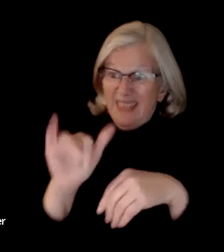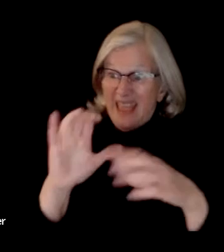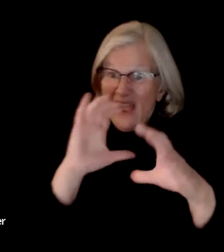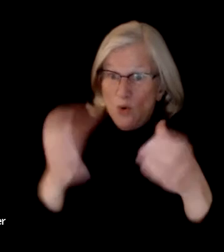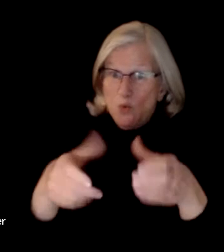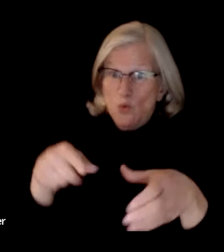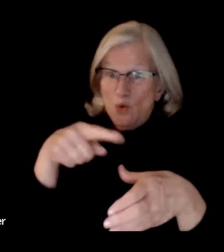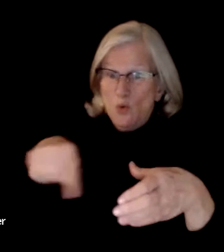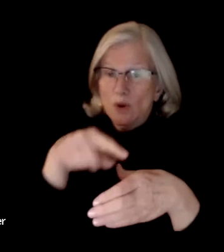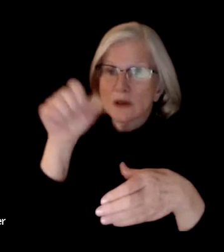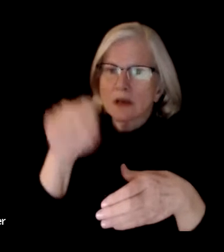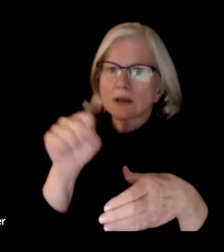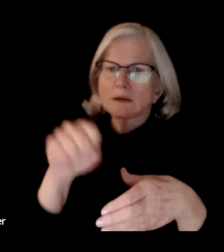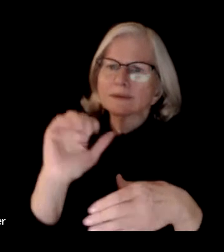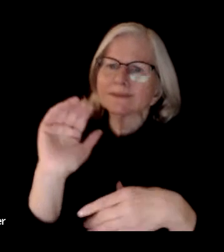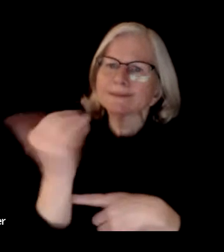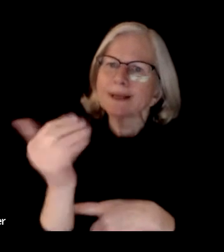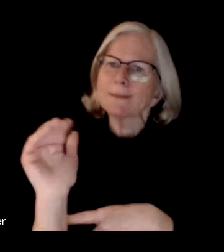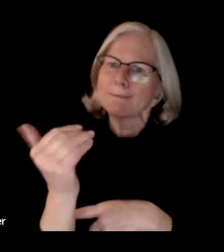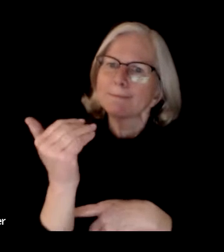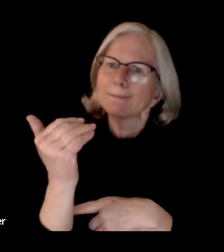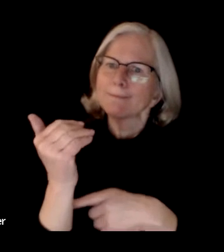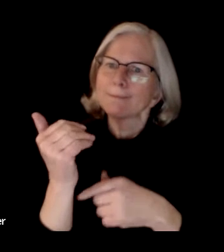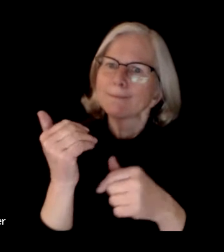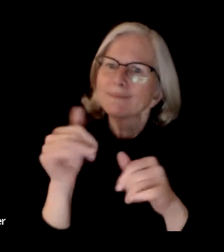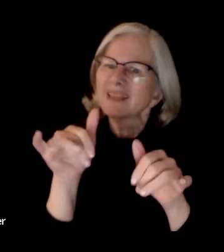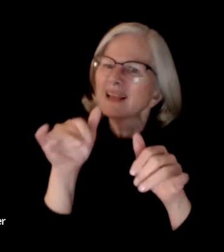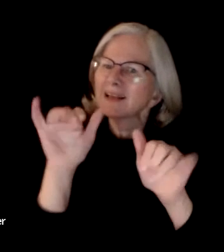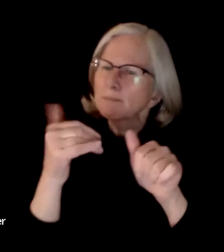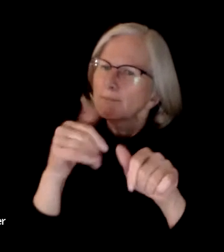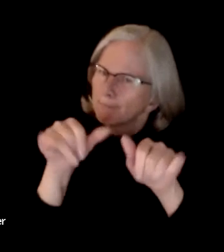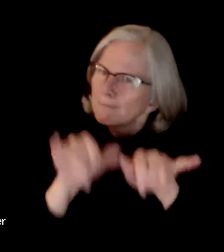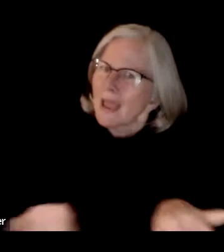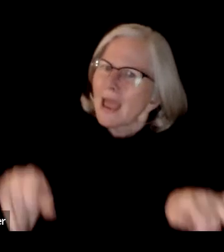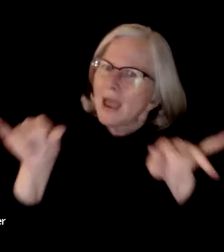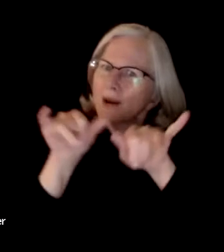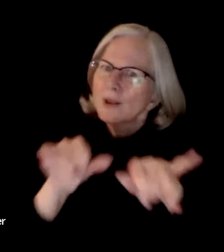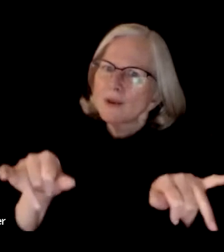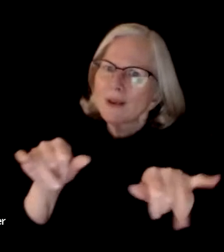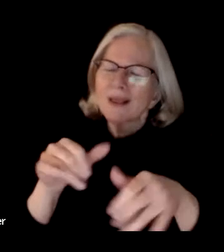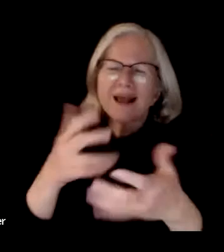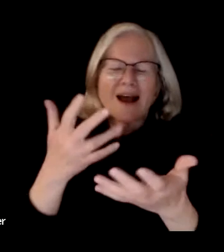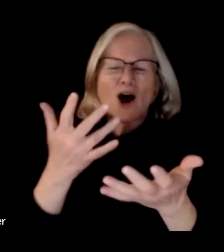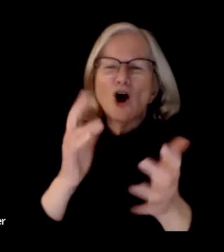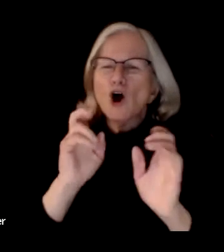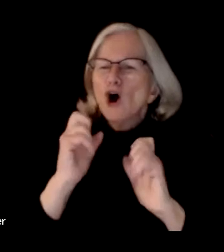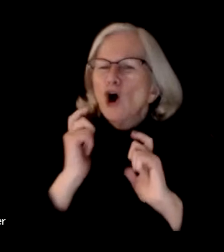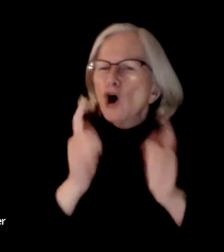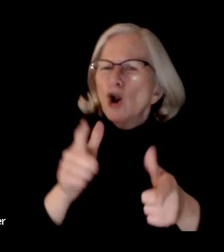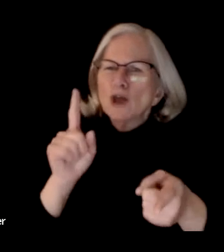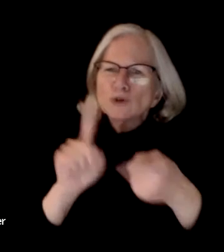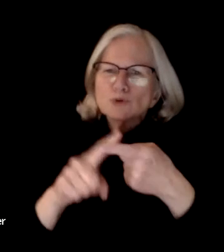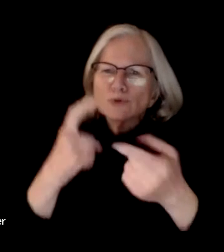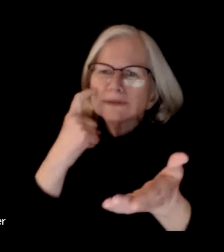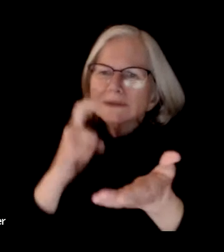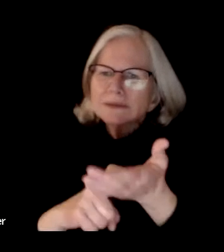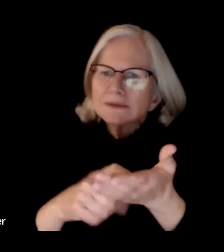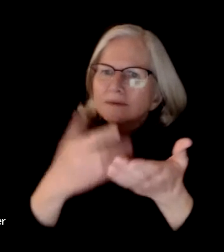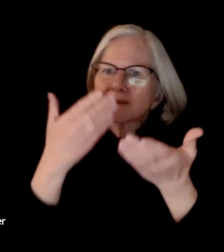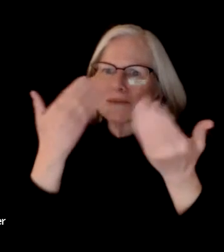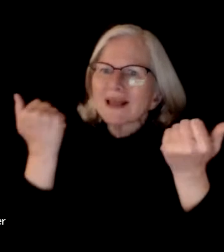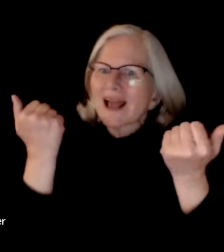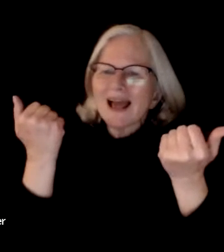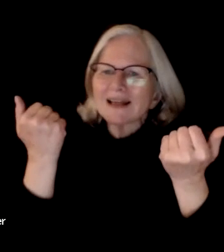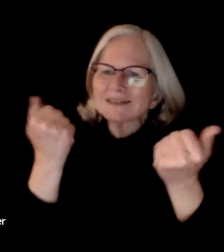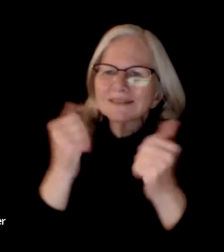variant seems to kind of follow that pattern, but I think it's just too early to tell if there's something special about this virus, or